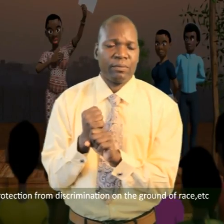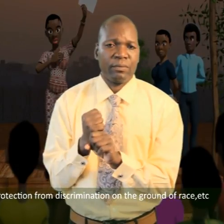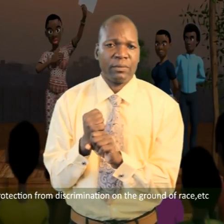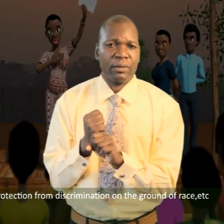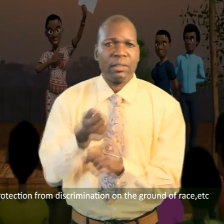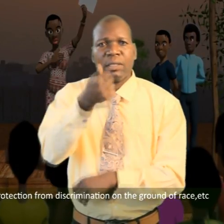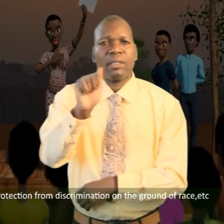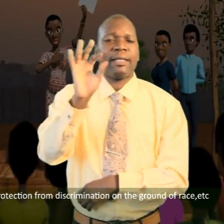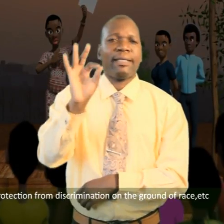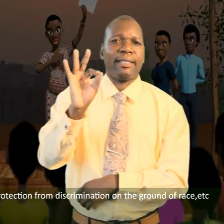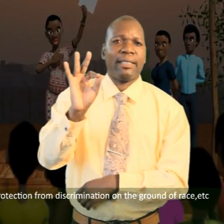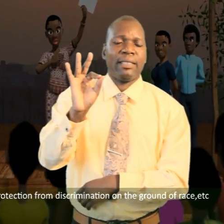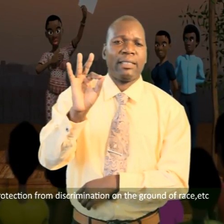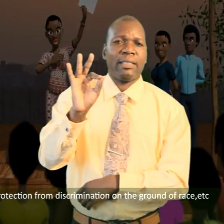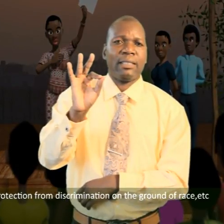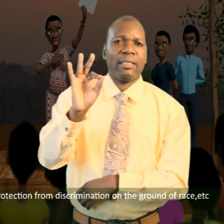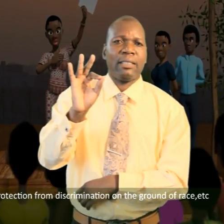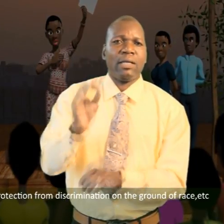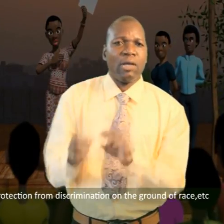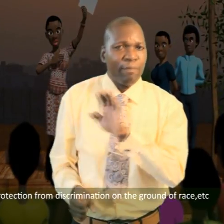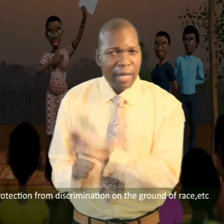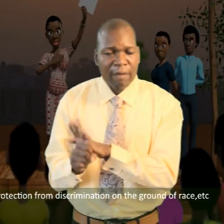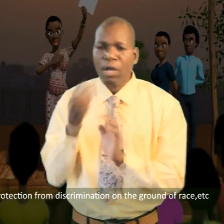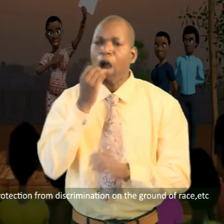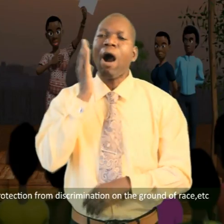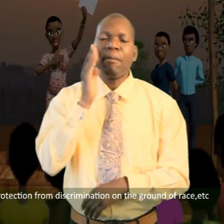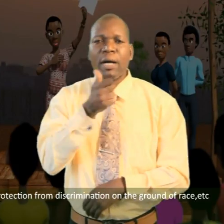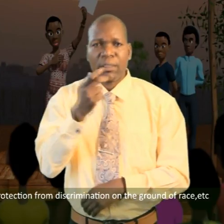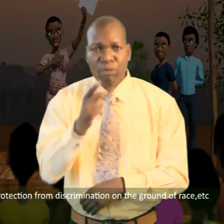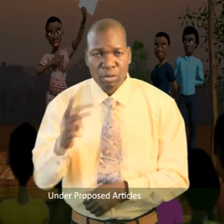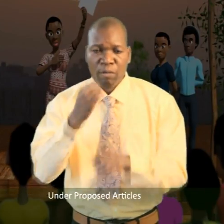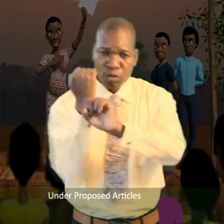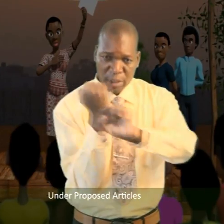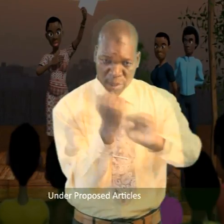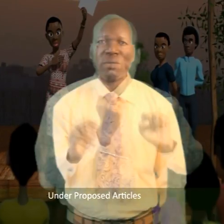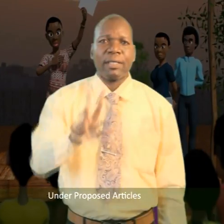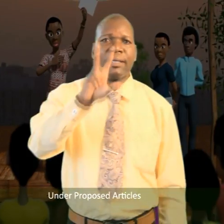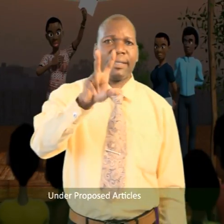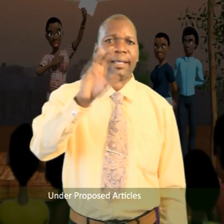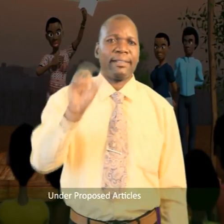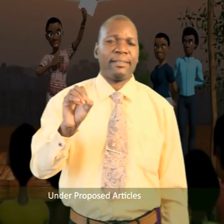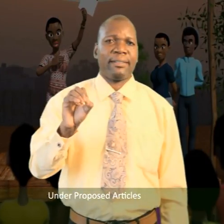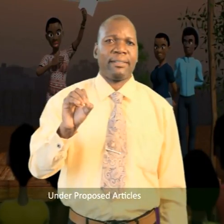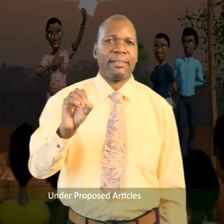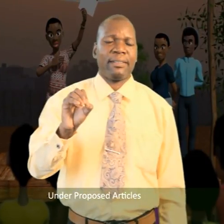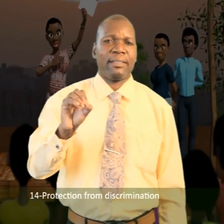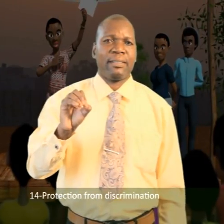protection from discrimination on the ground of race, etc. Under proposed articles,